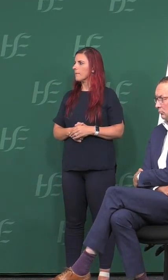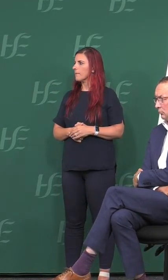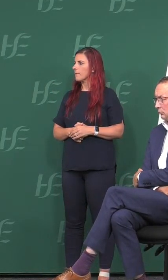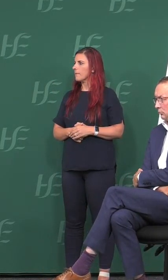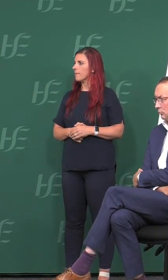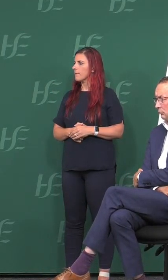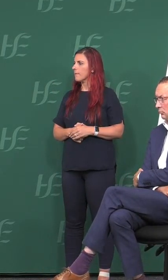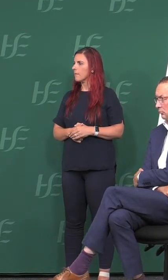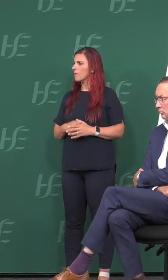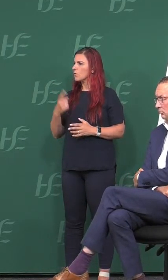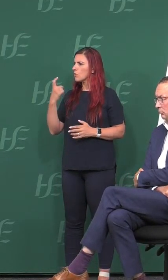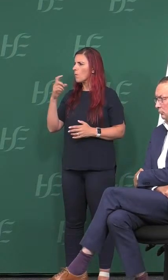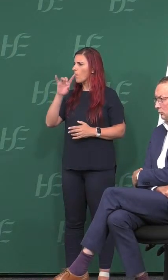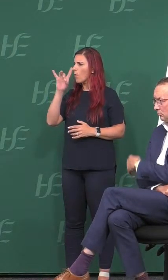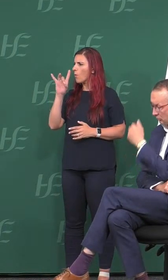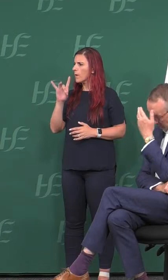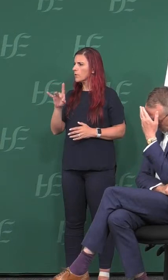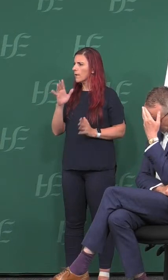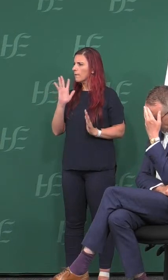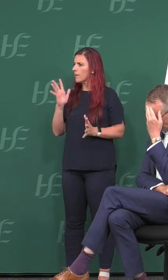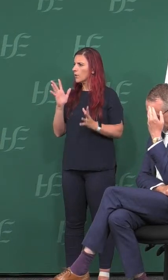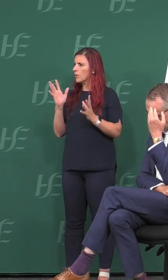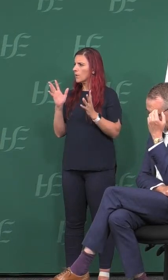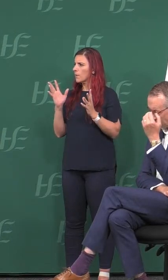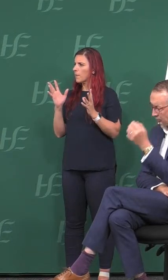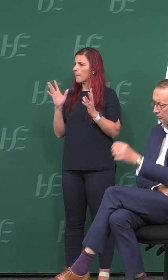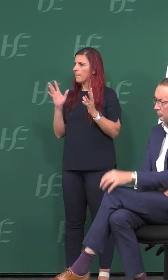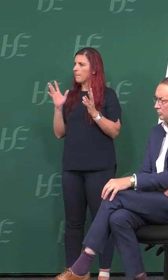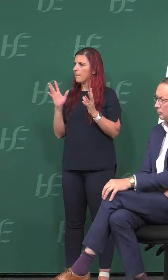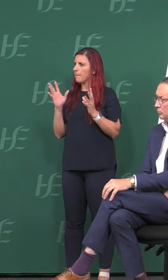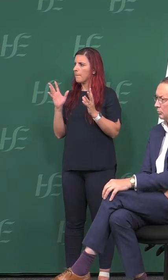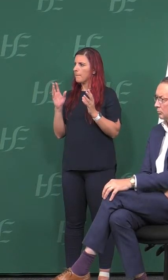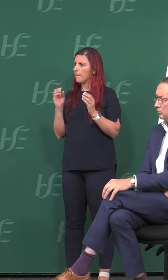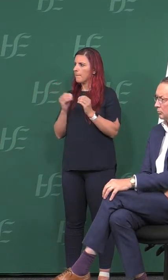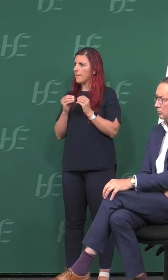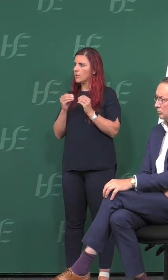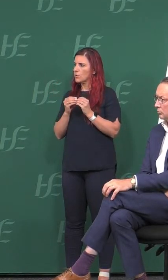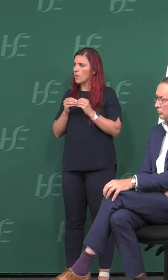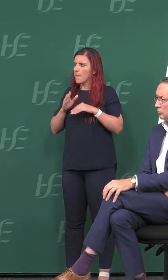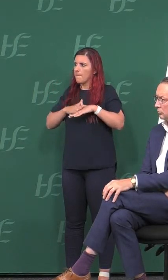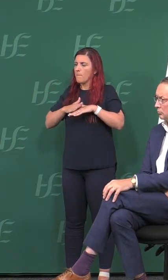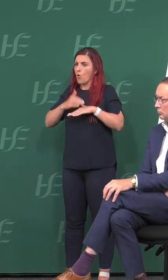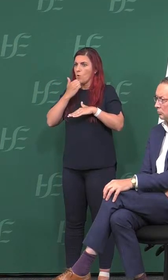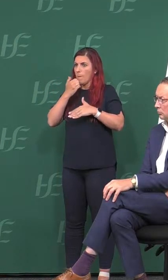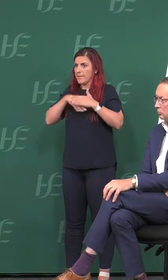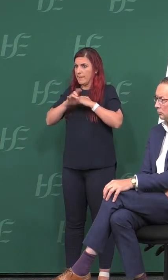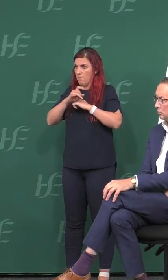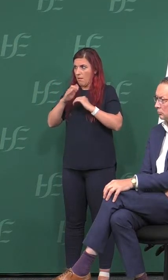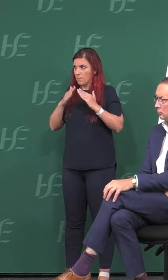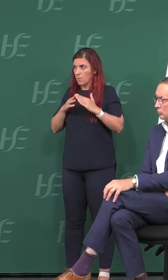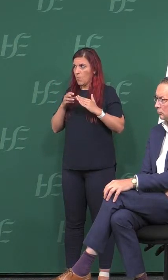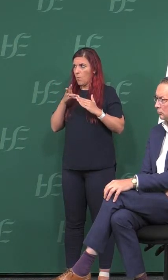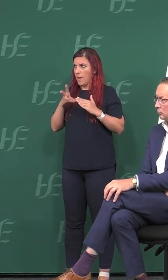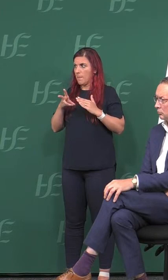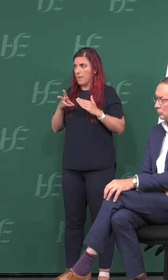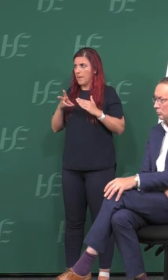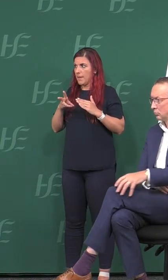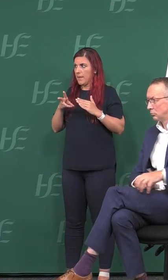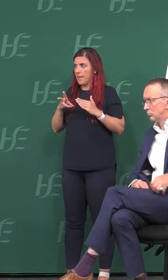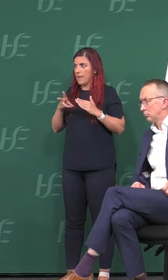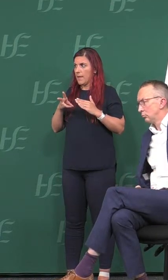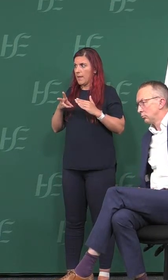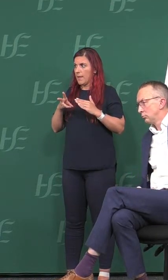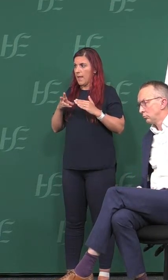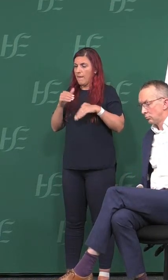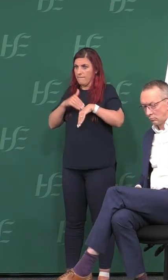Sorry, just one more from me. You mentioned that an increasing number of hospitalizations will pose a real threat to your plans to tackle non-COVID